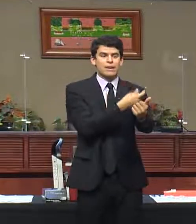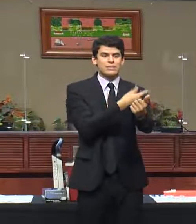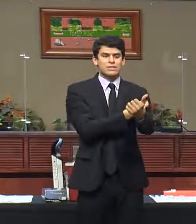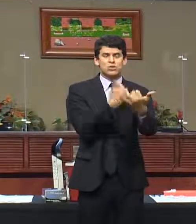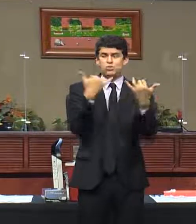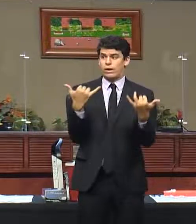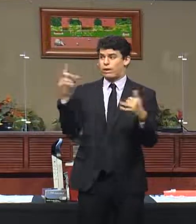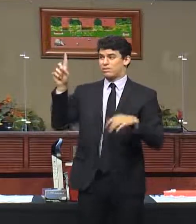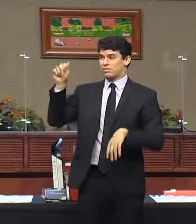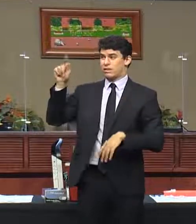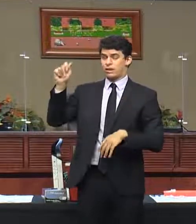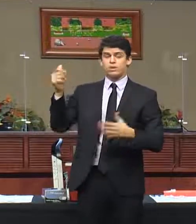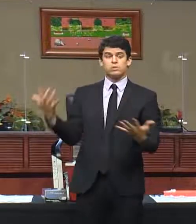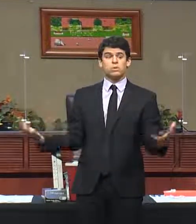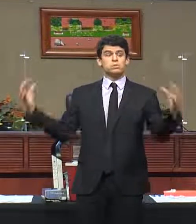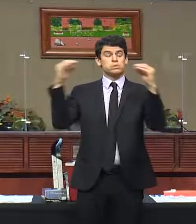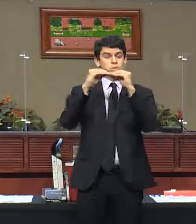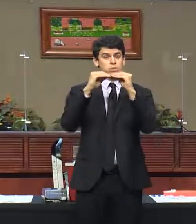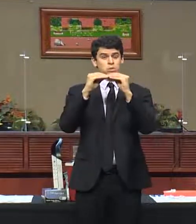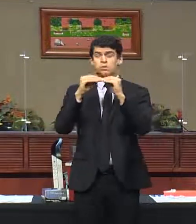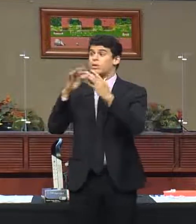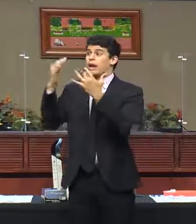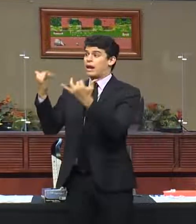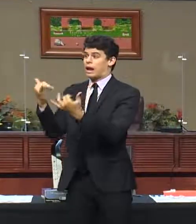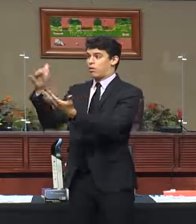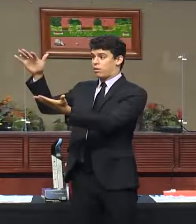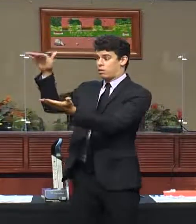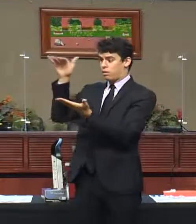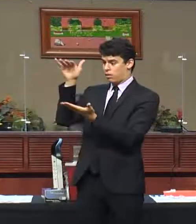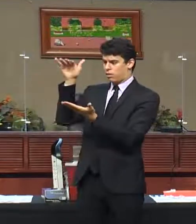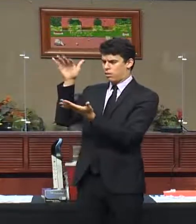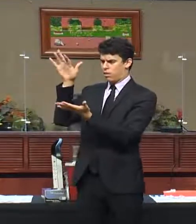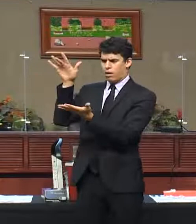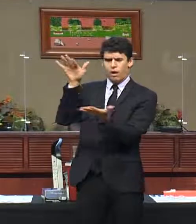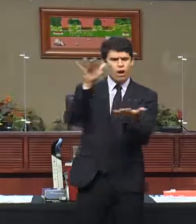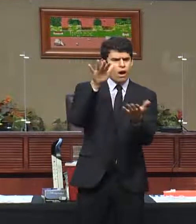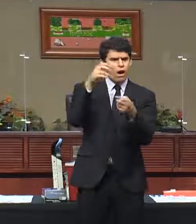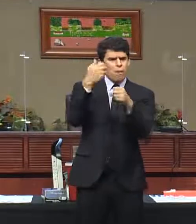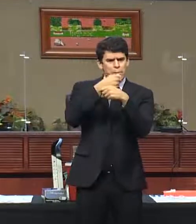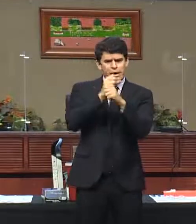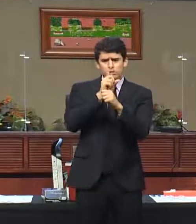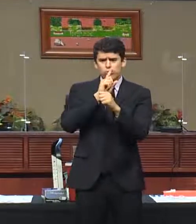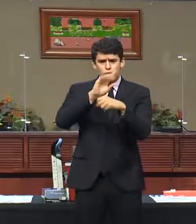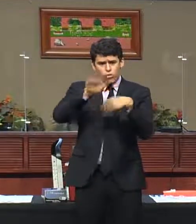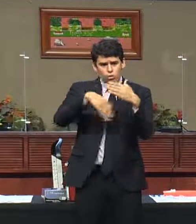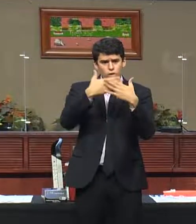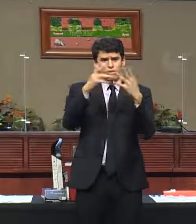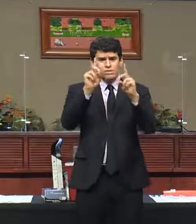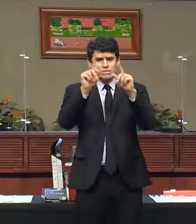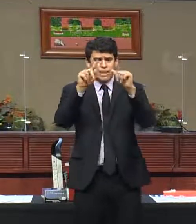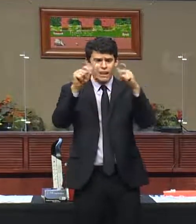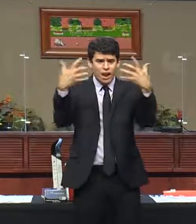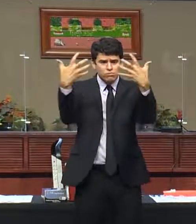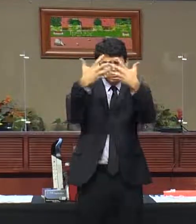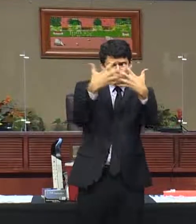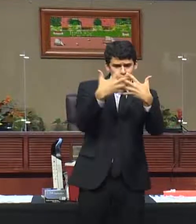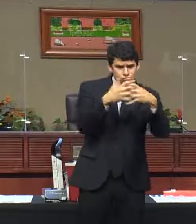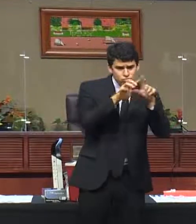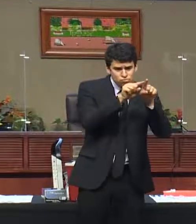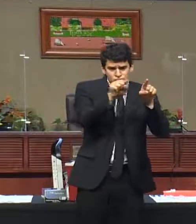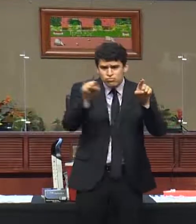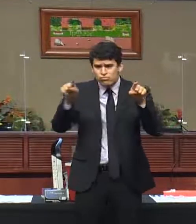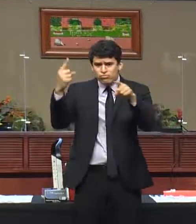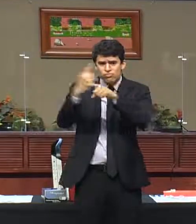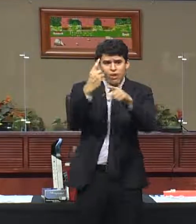data was entered correctly. And for that, the state have to write a code, manually a code, that will give us access